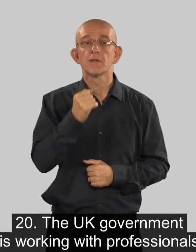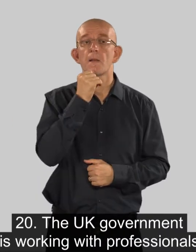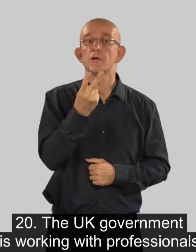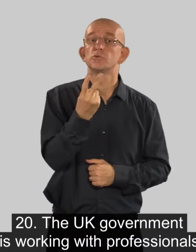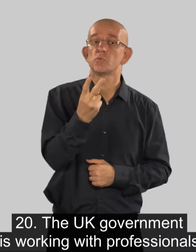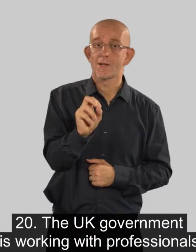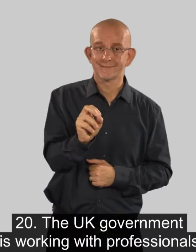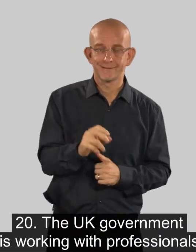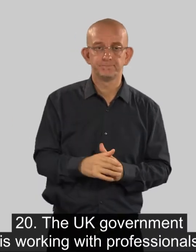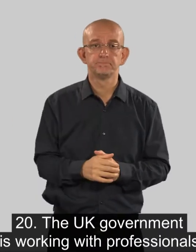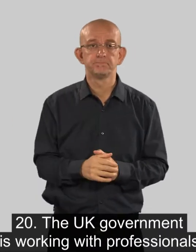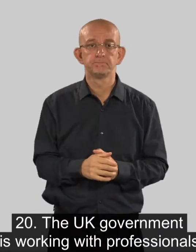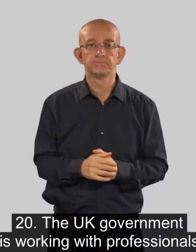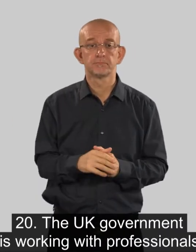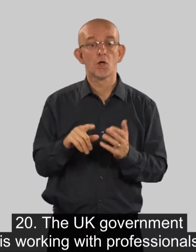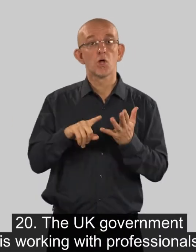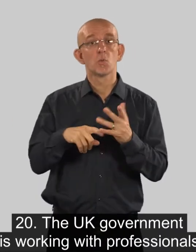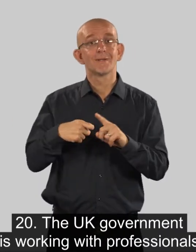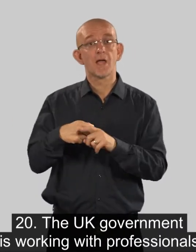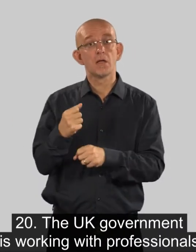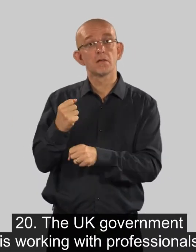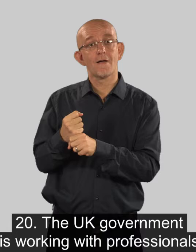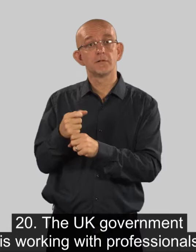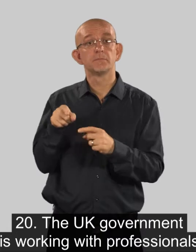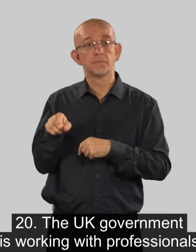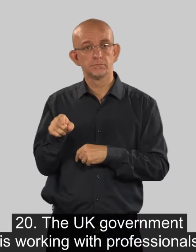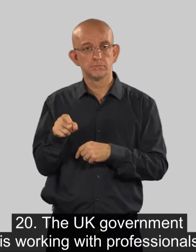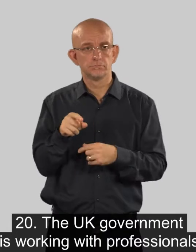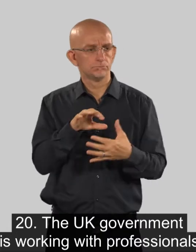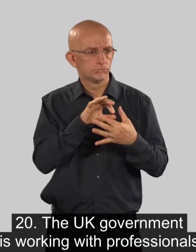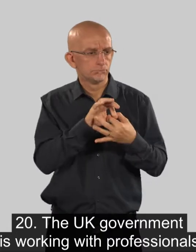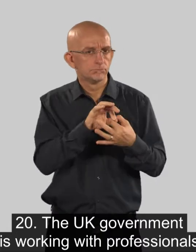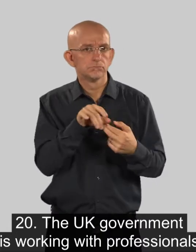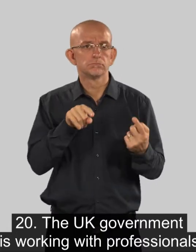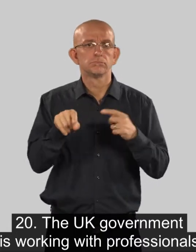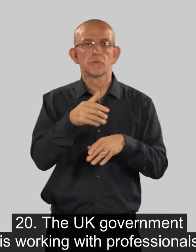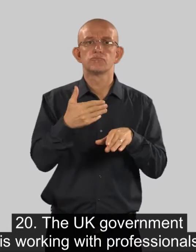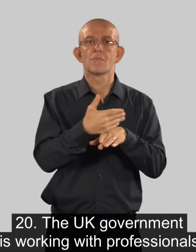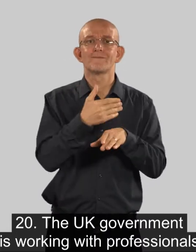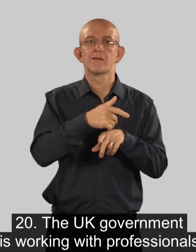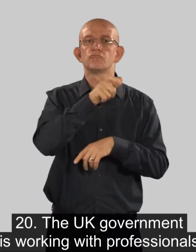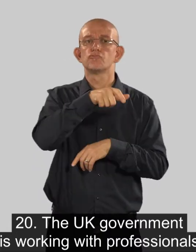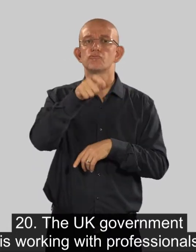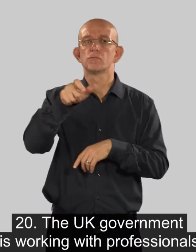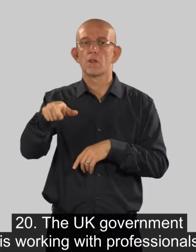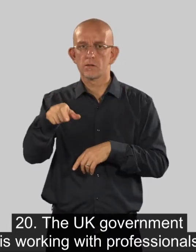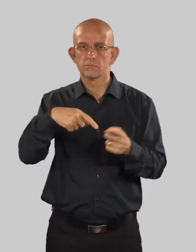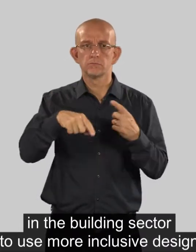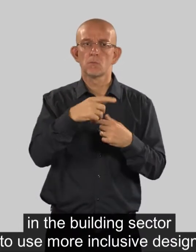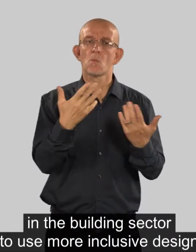"20. The UK government is working with professionals in the building sector to